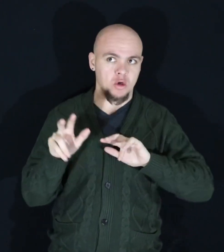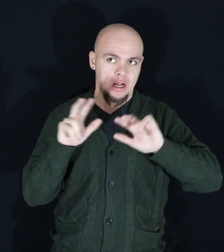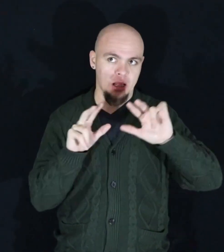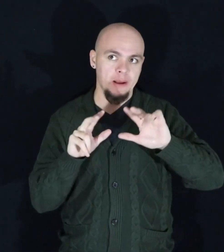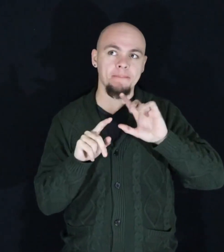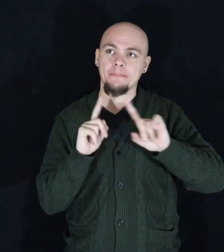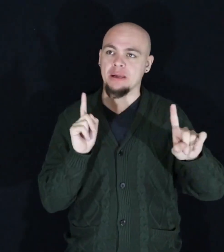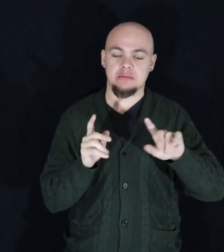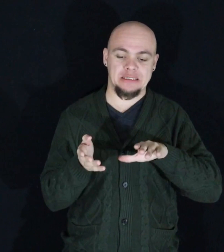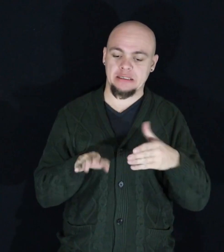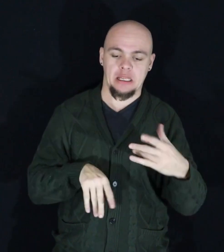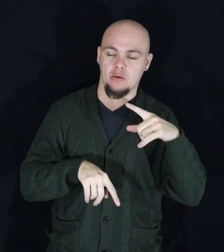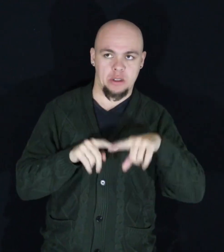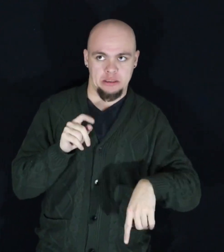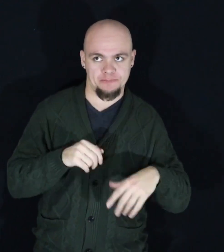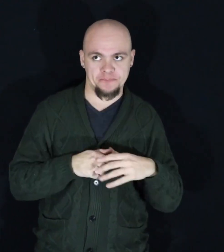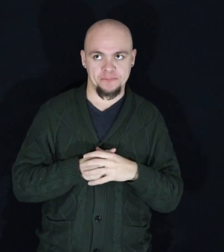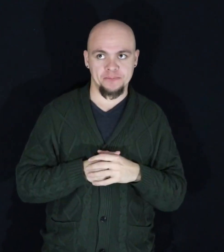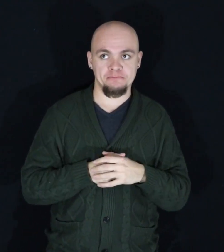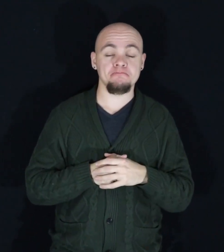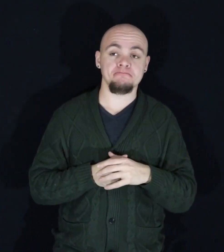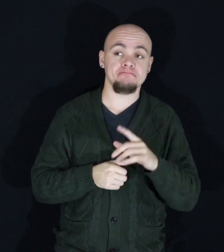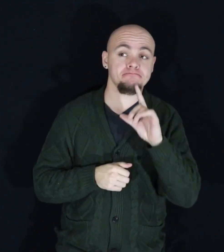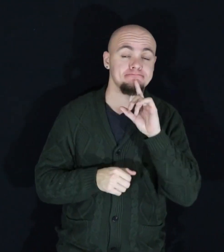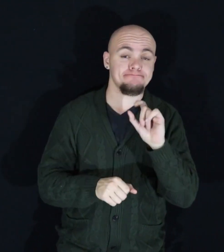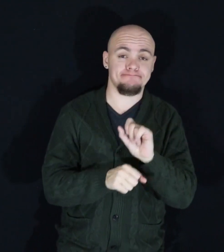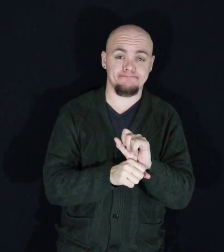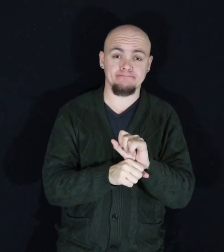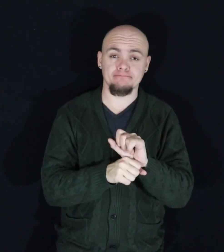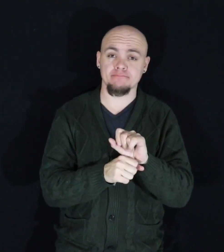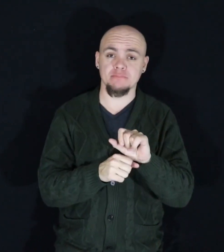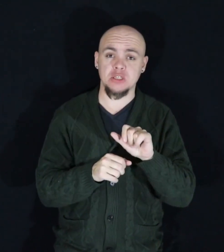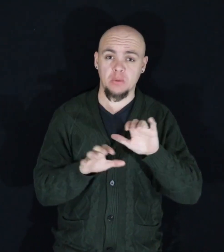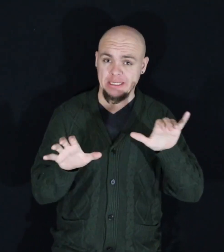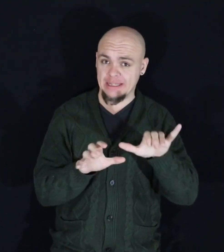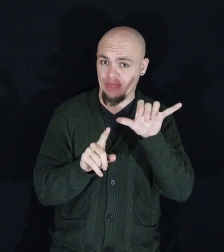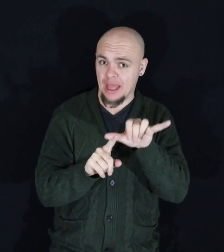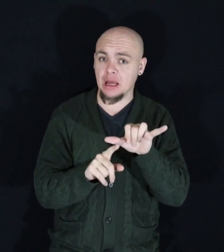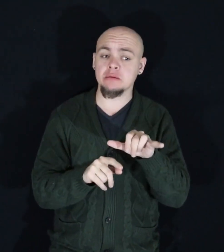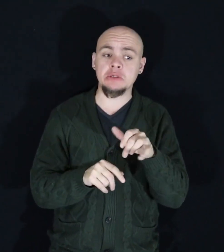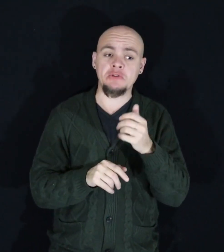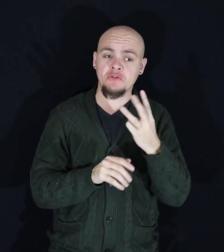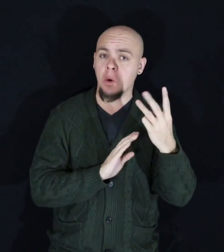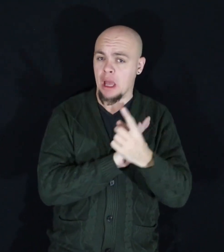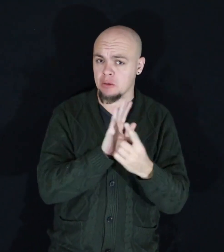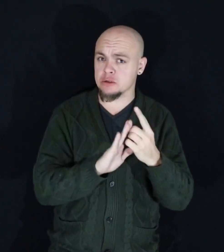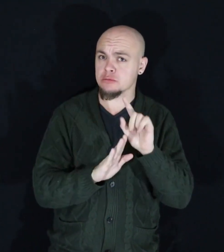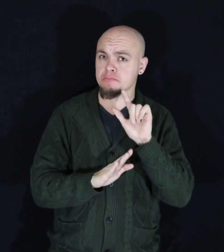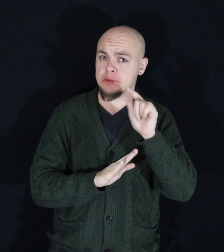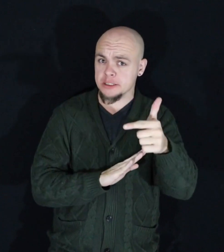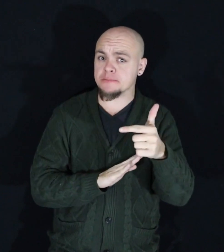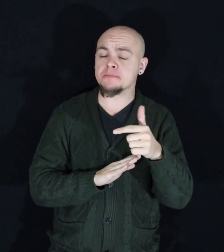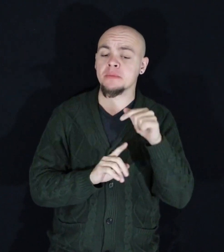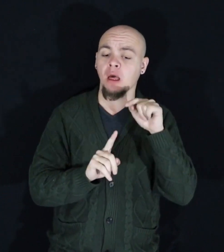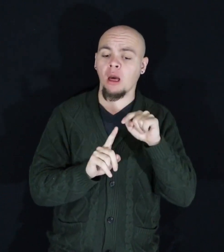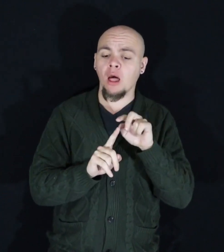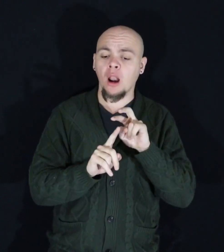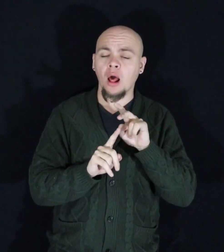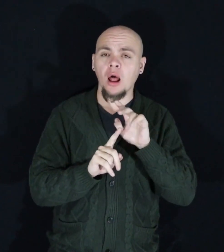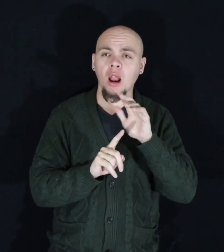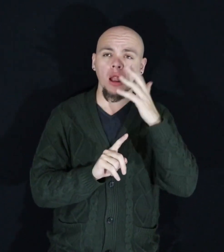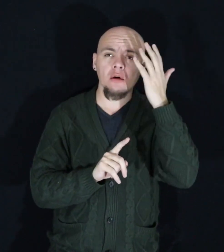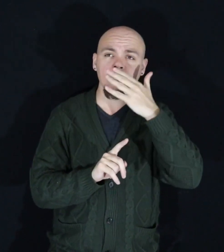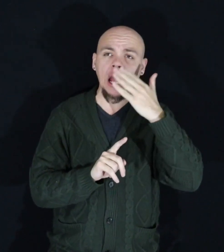man, but we can't die." And sure enough, that's what we did. Over the next handful of hours, we ascended many vertical